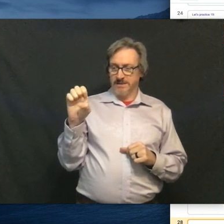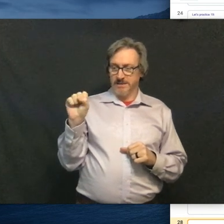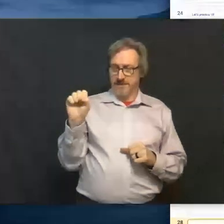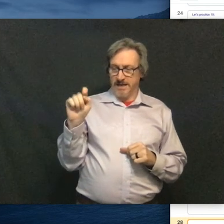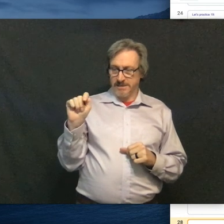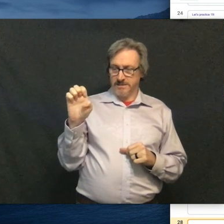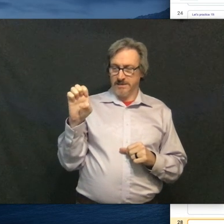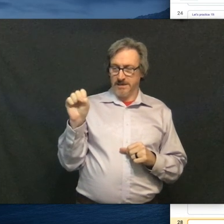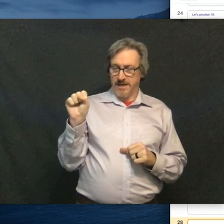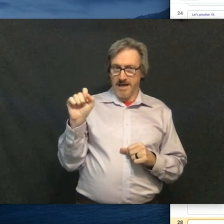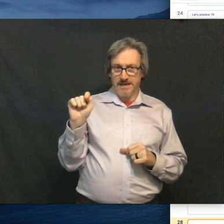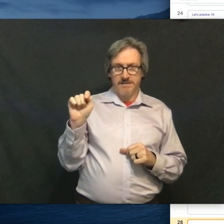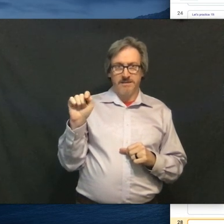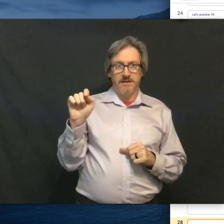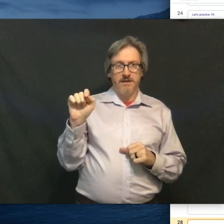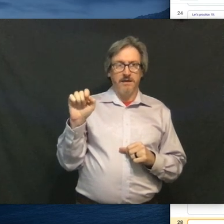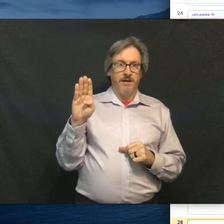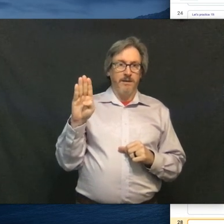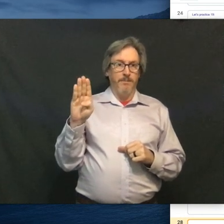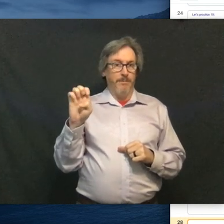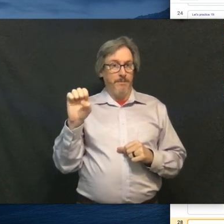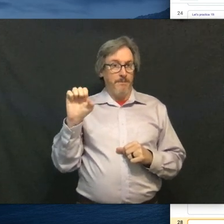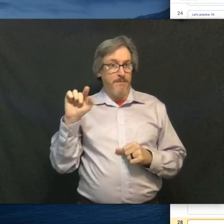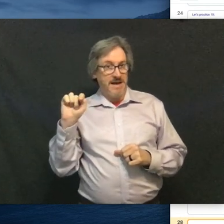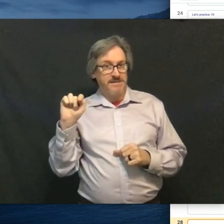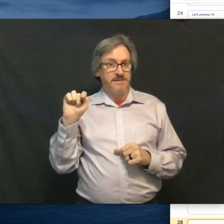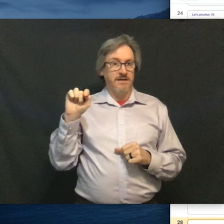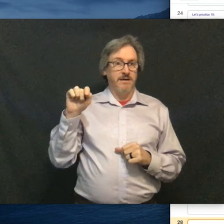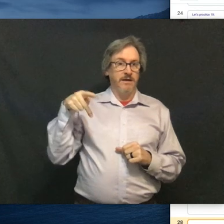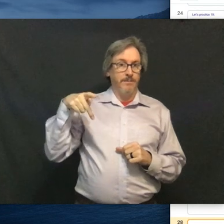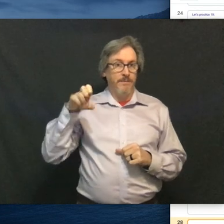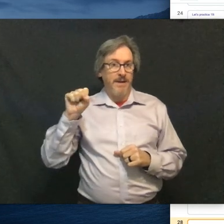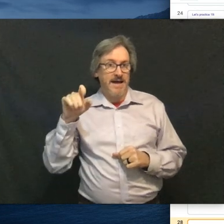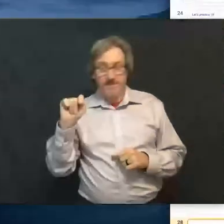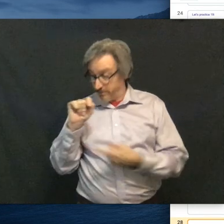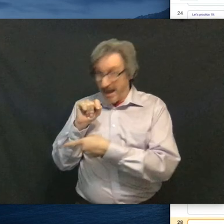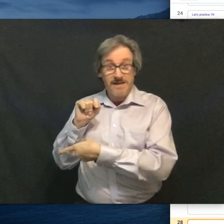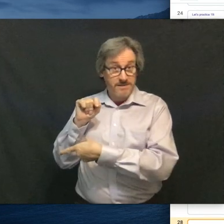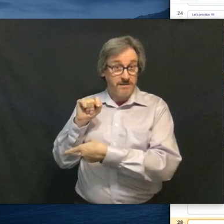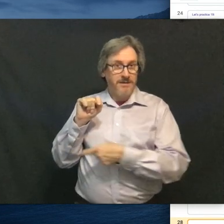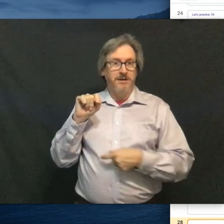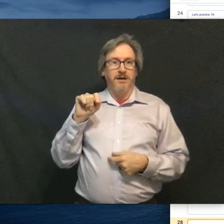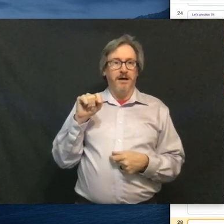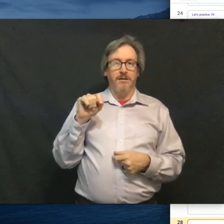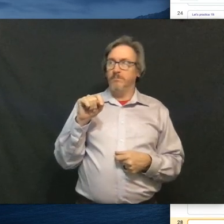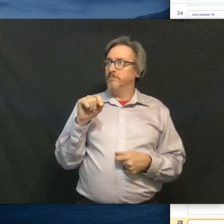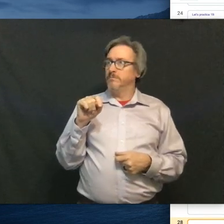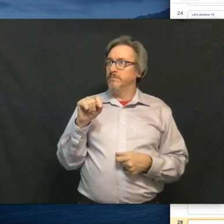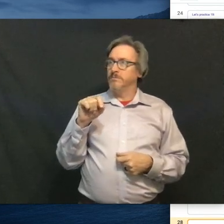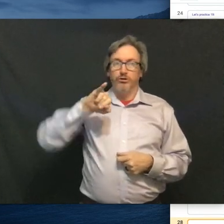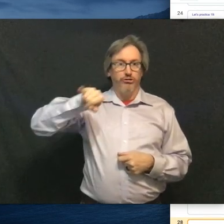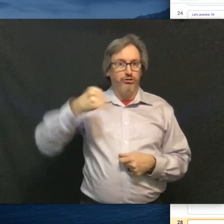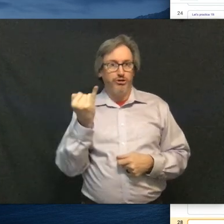EST, EST, EST, best, past, past,